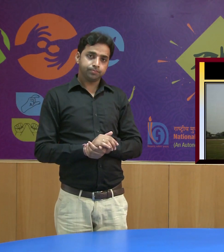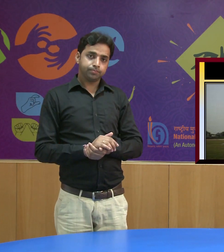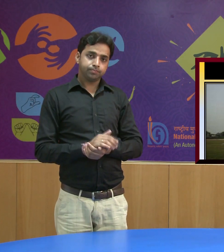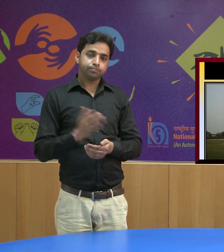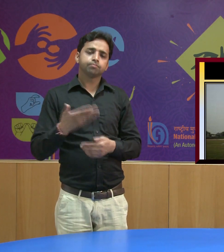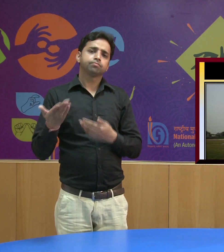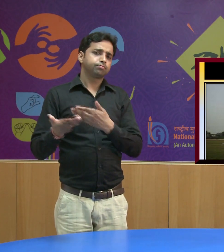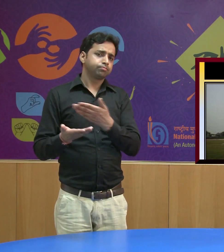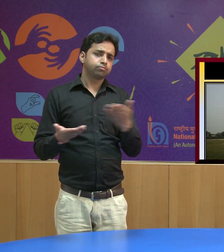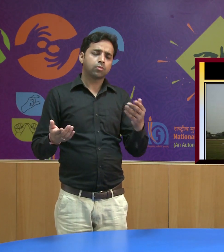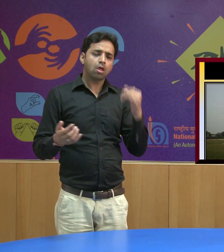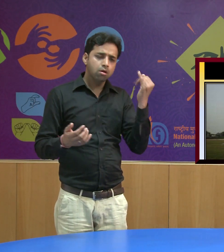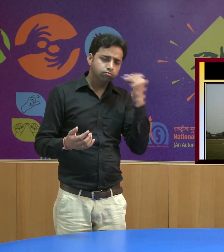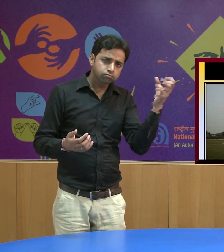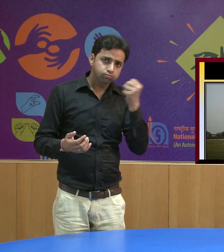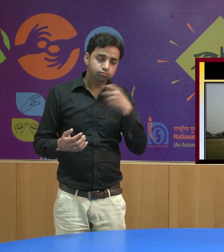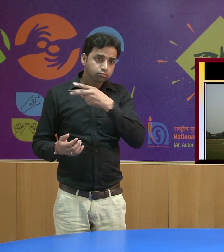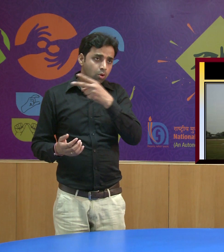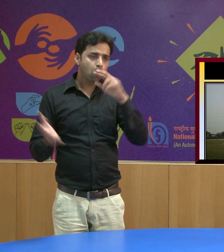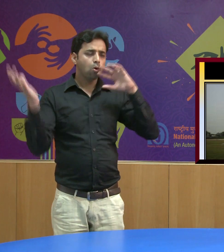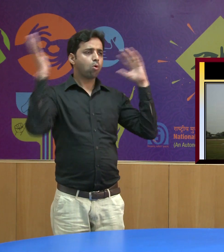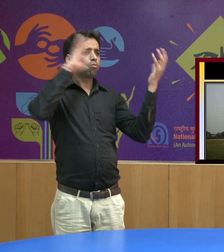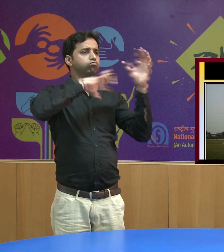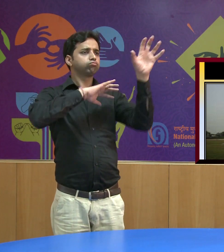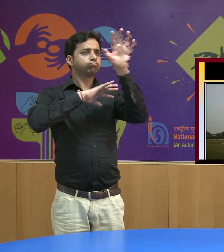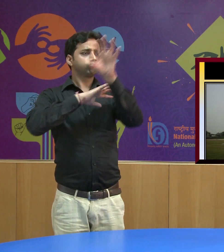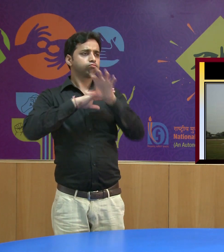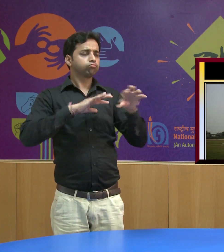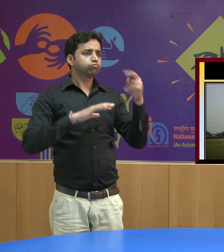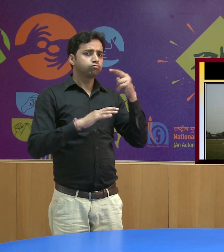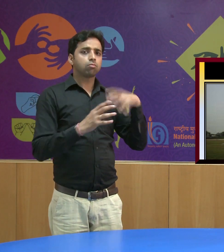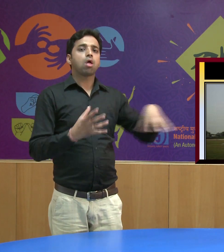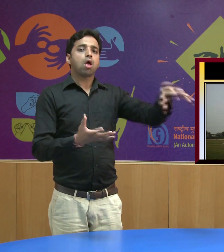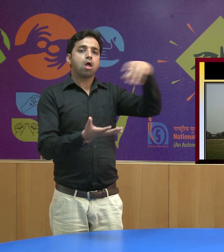can be found in all the countries of Central Asia.